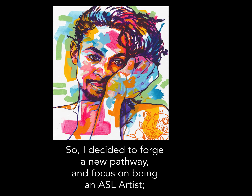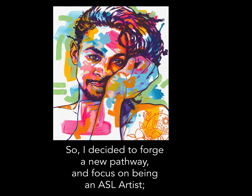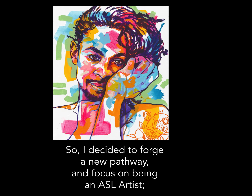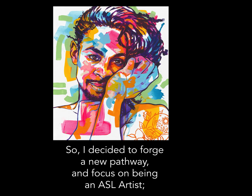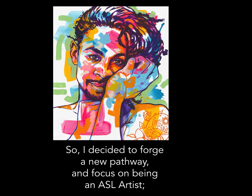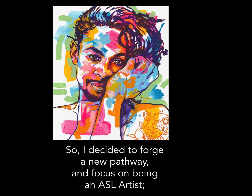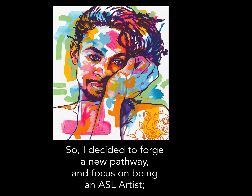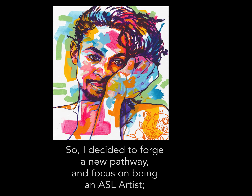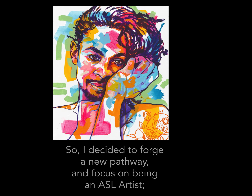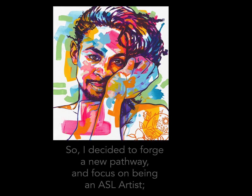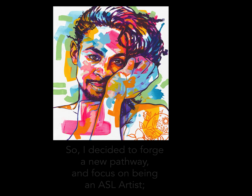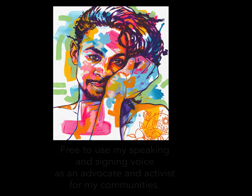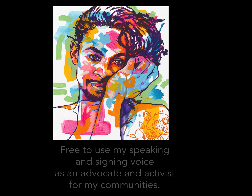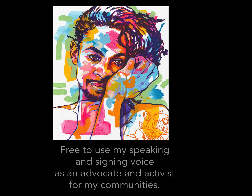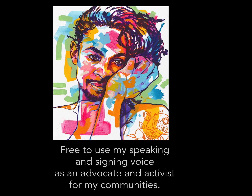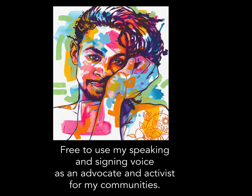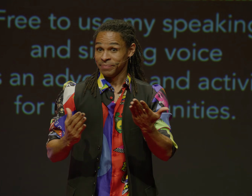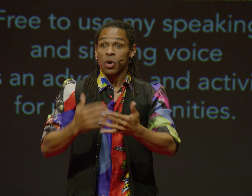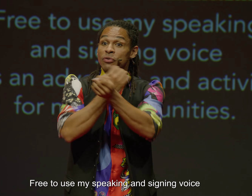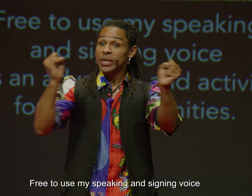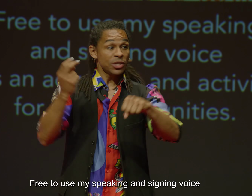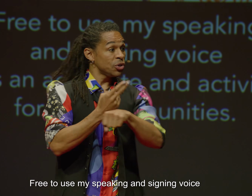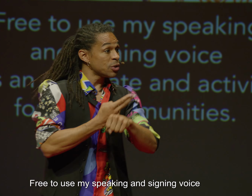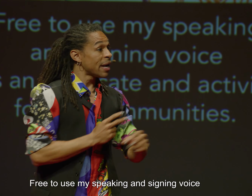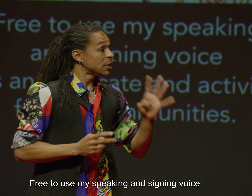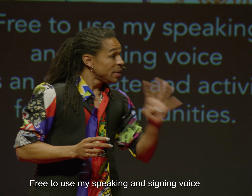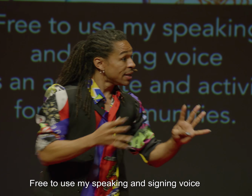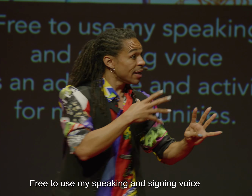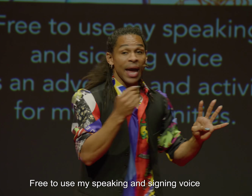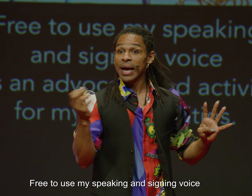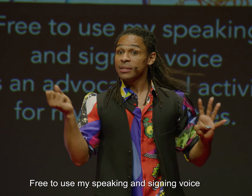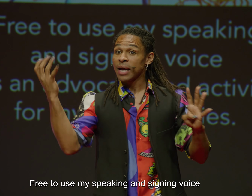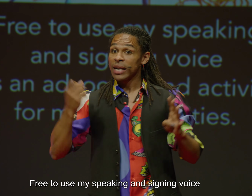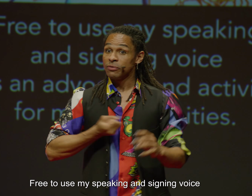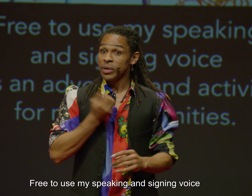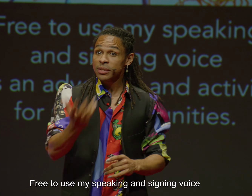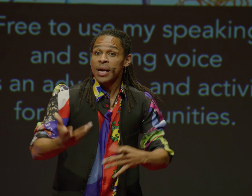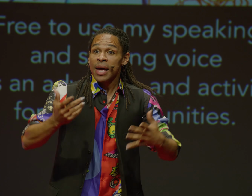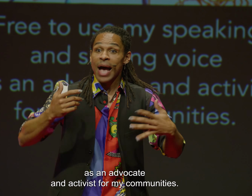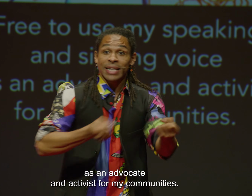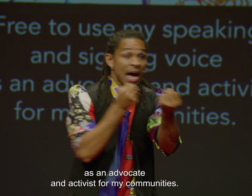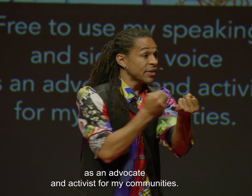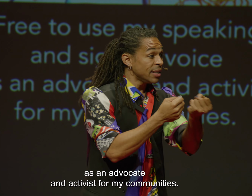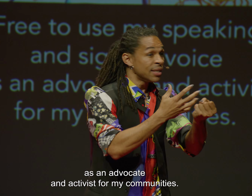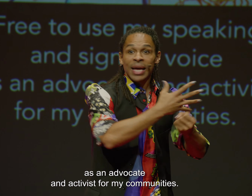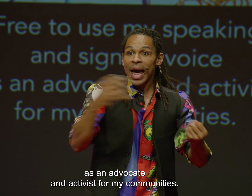being an ASL artist, free to use my speaking and signing voice as an advocate